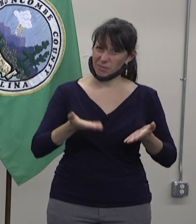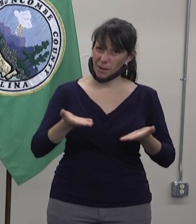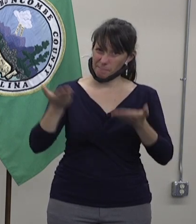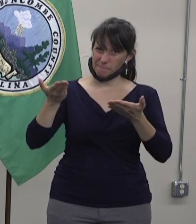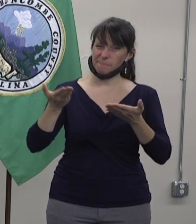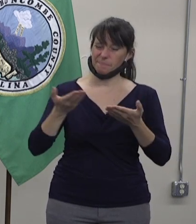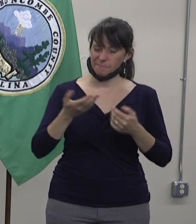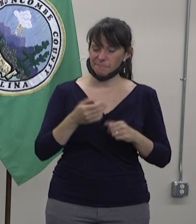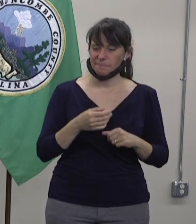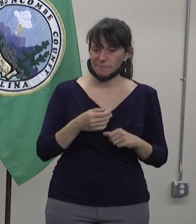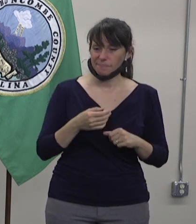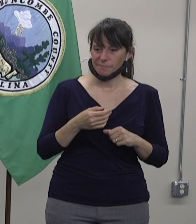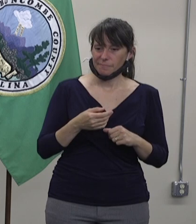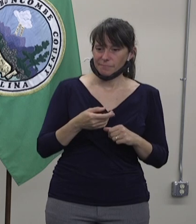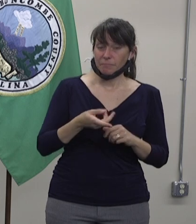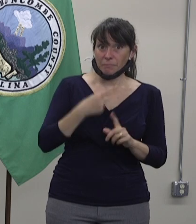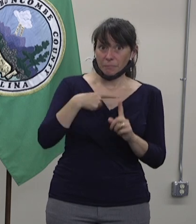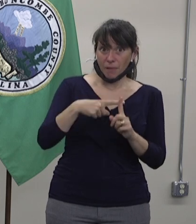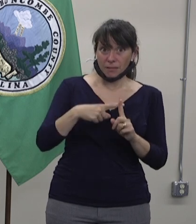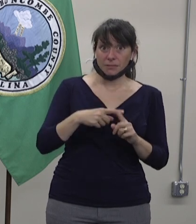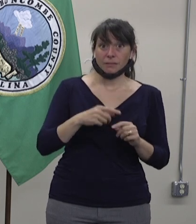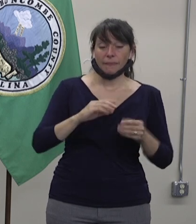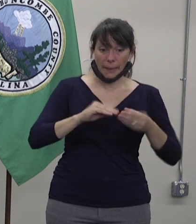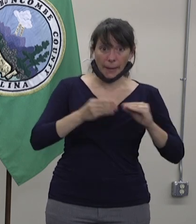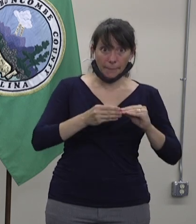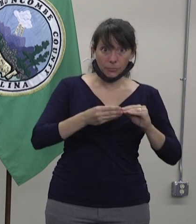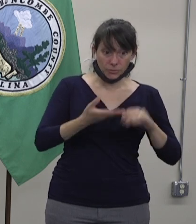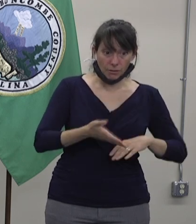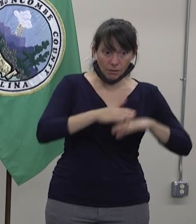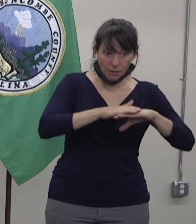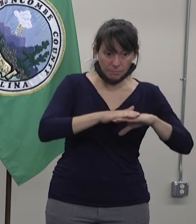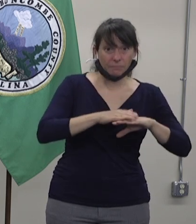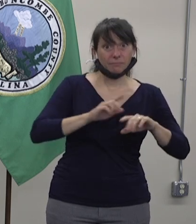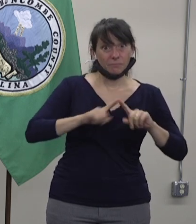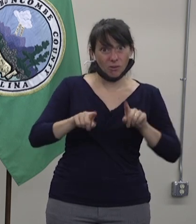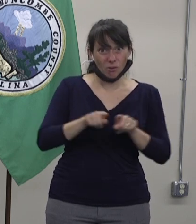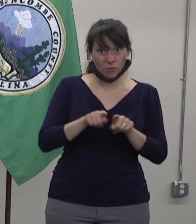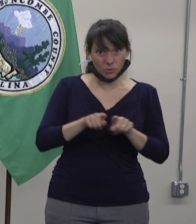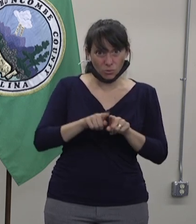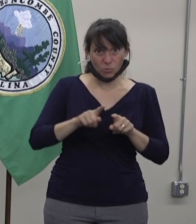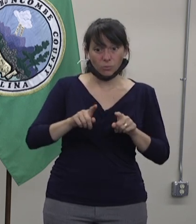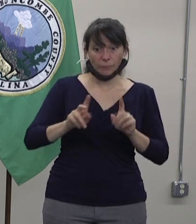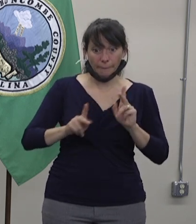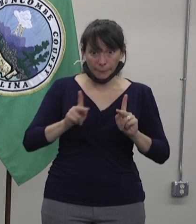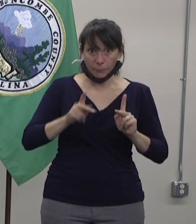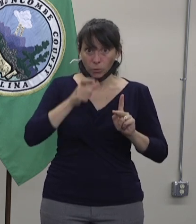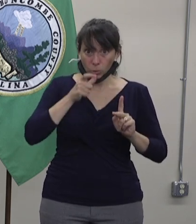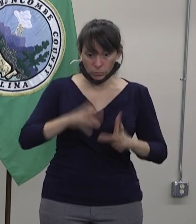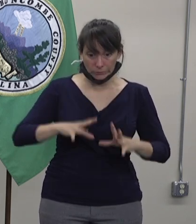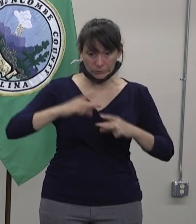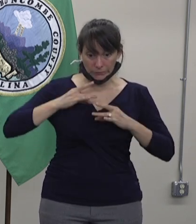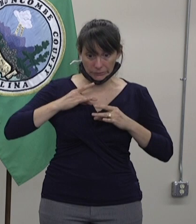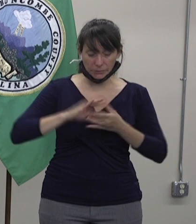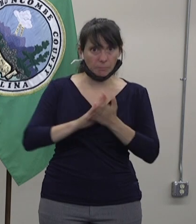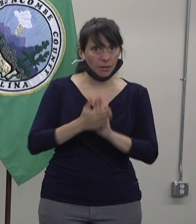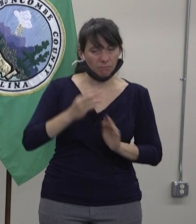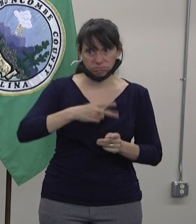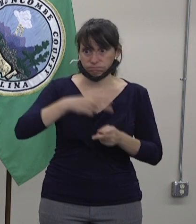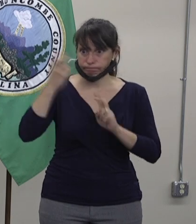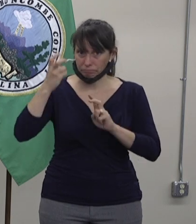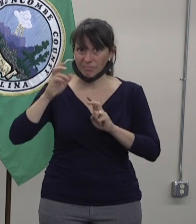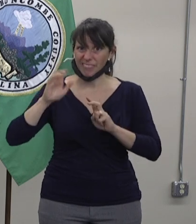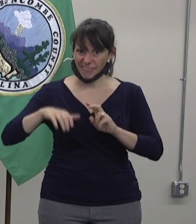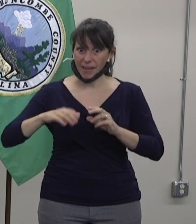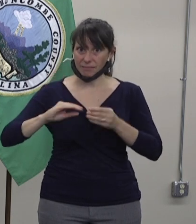people becoming so seriously ill that they have to be hospitalized. At our commission meeting this